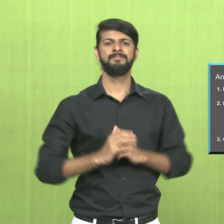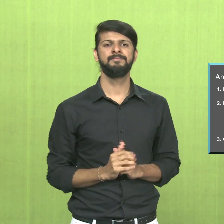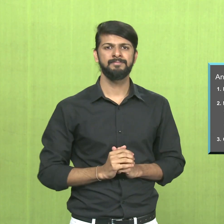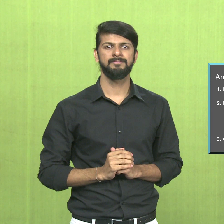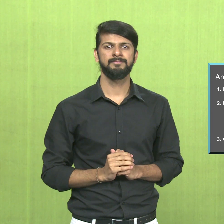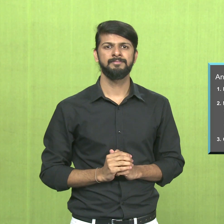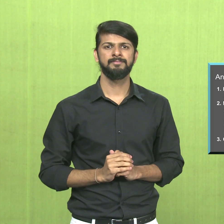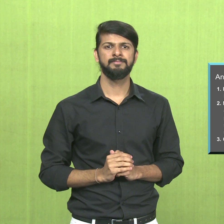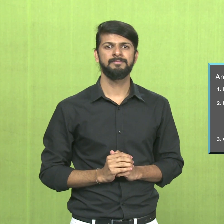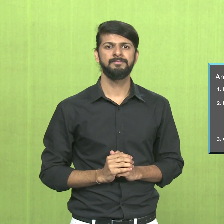be used as colors.